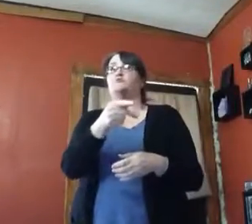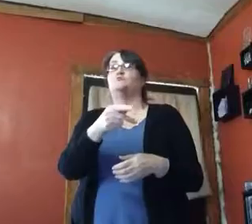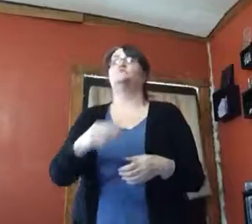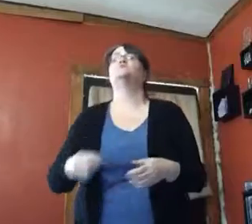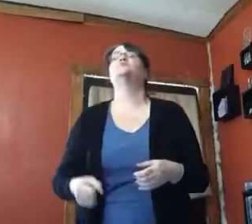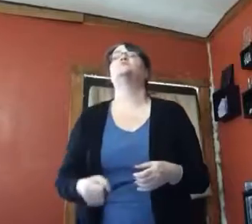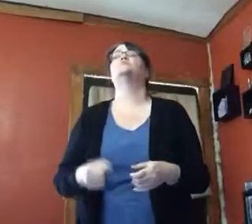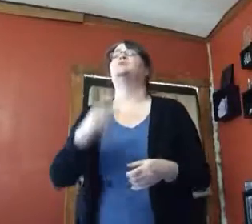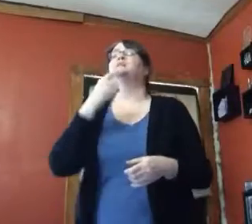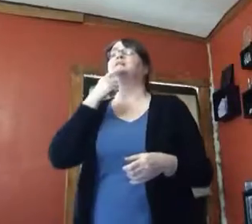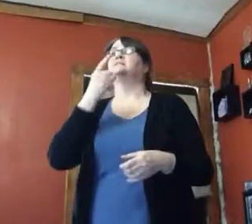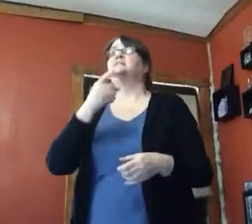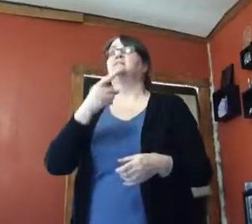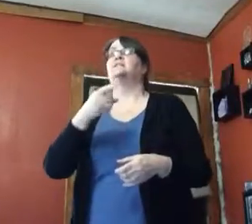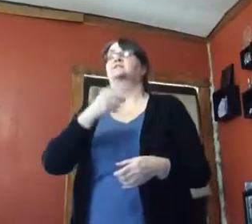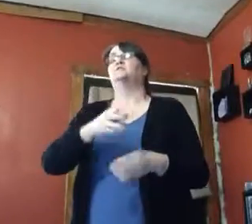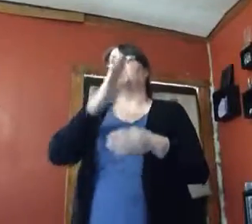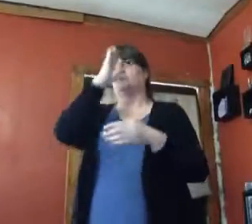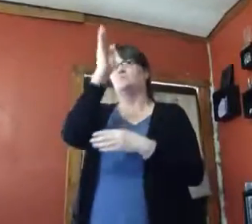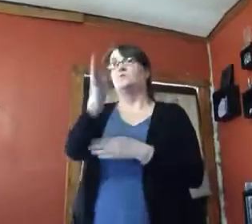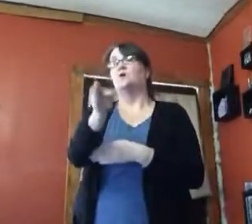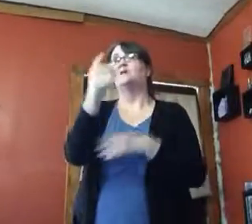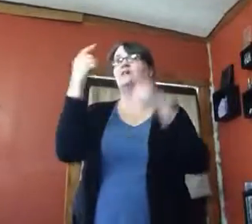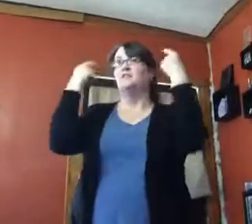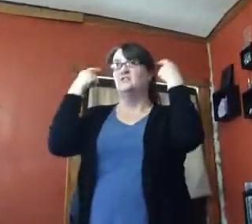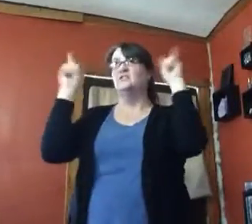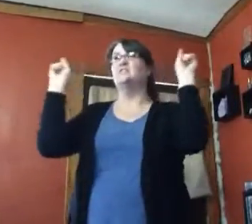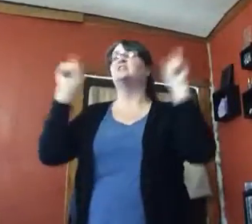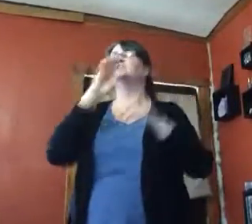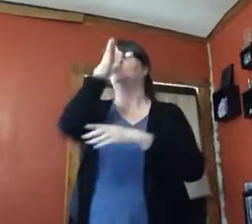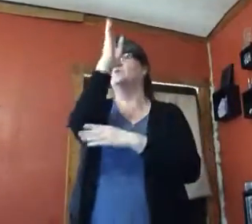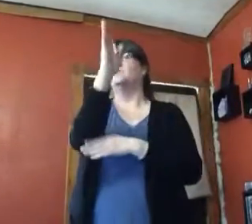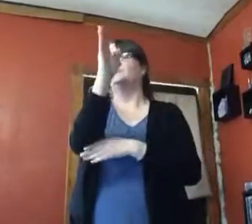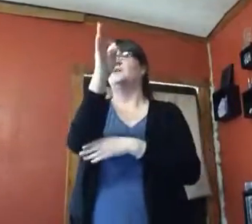with alcoholics under the auspices of the Oxford